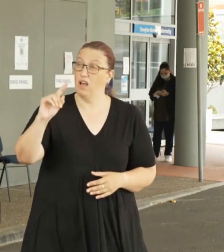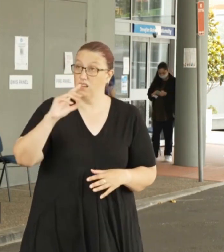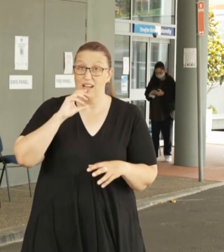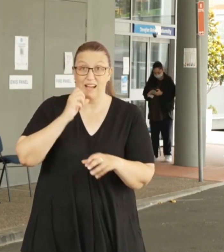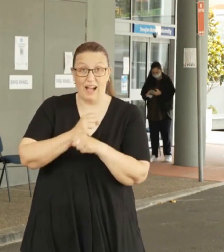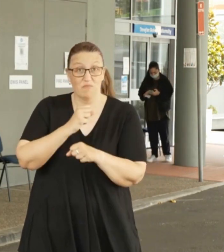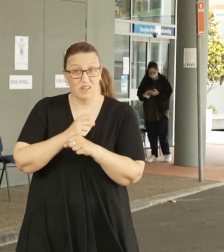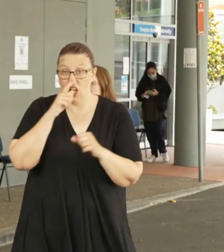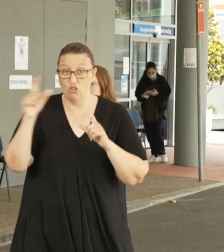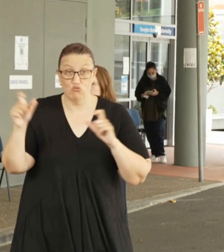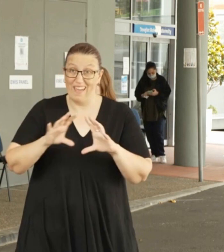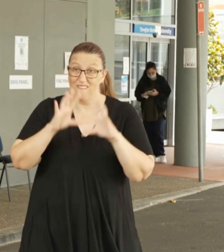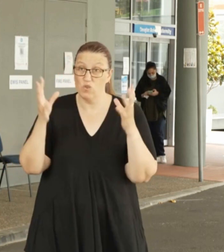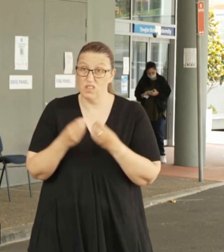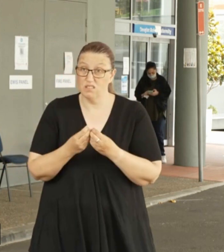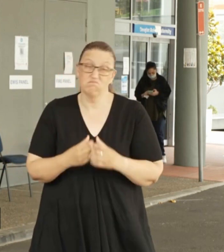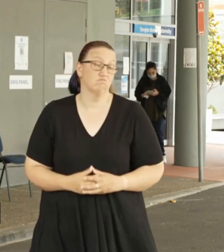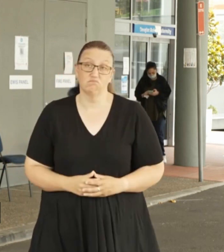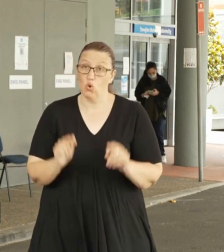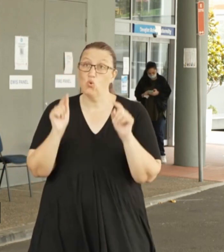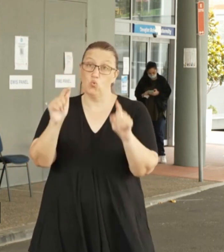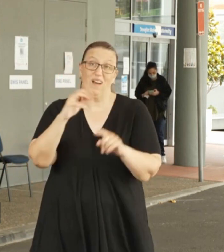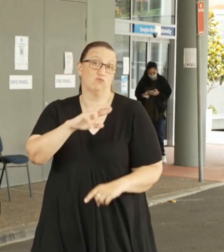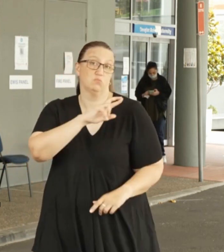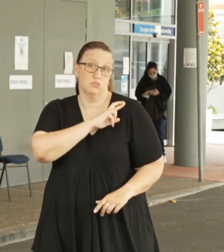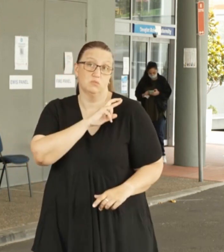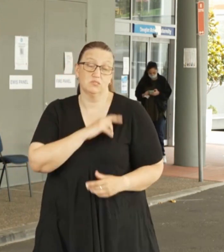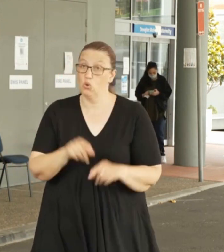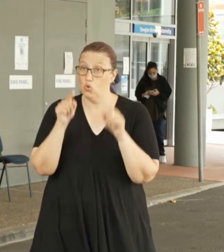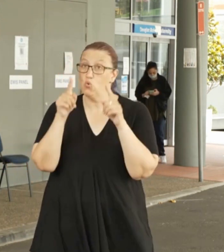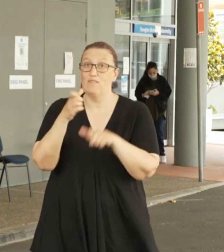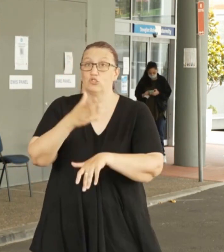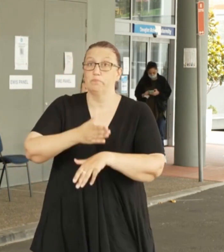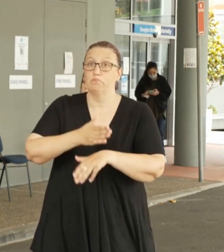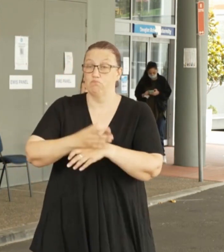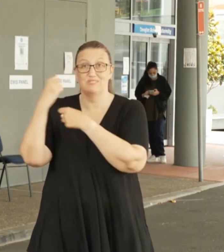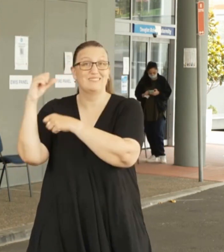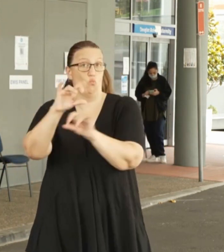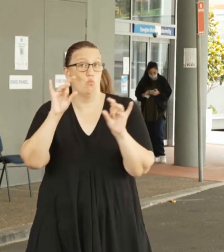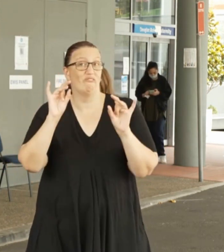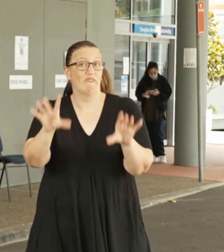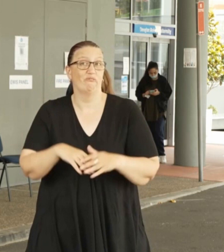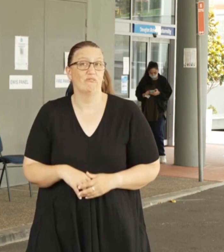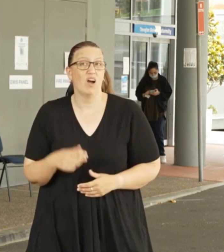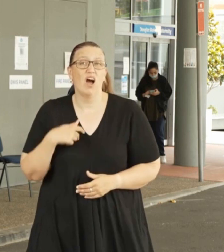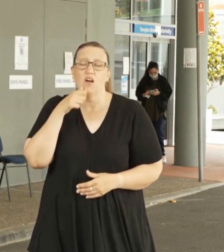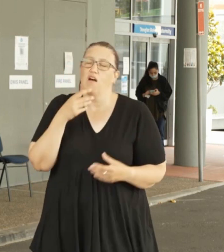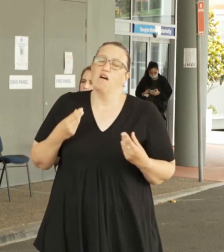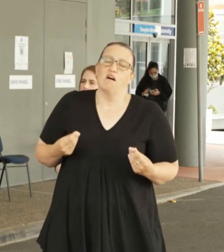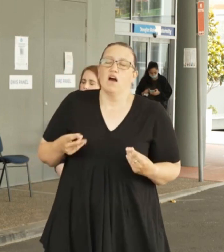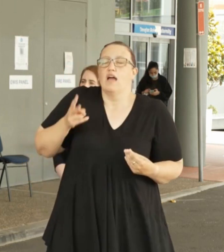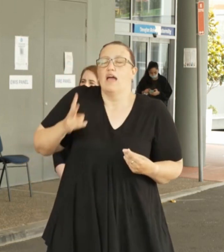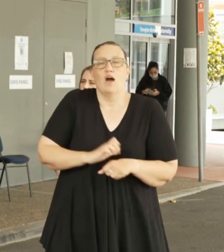to the community actually getting on board again. I know they're tired. I know the community is very tired. I think we're all tired. But the reality